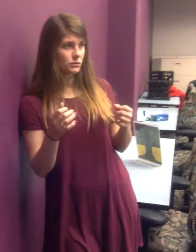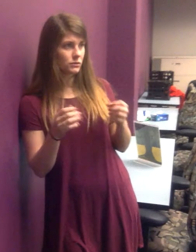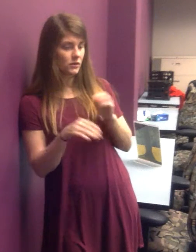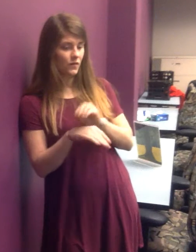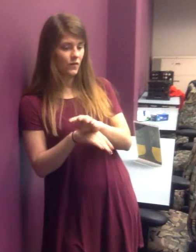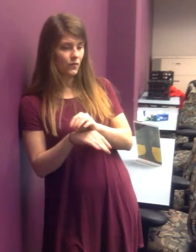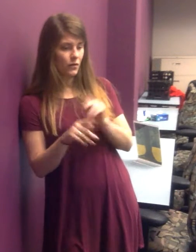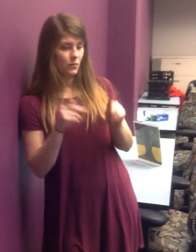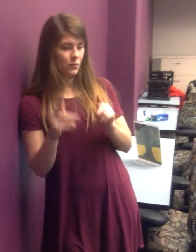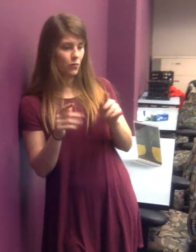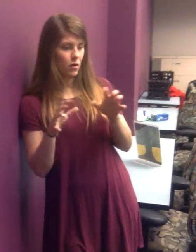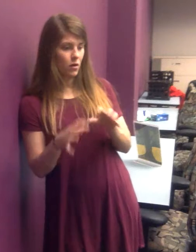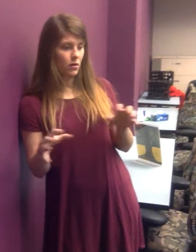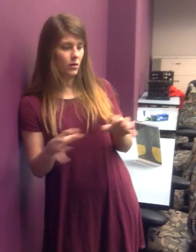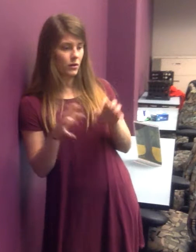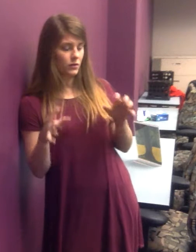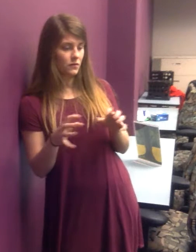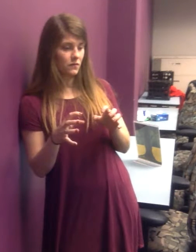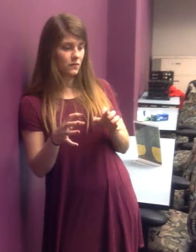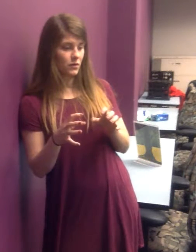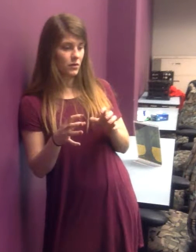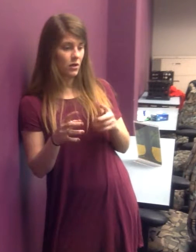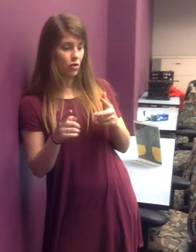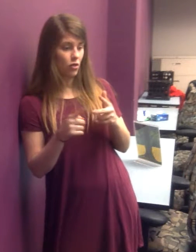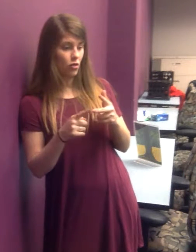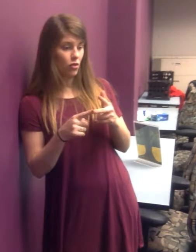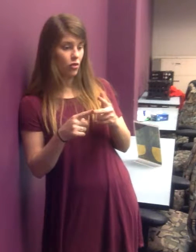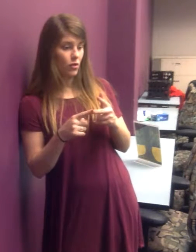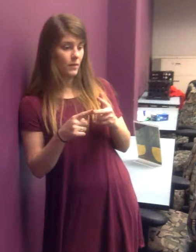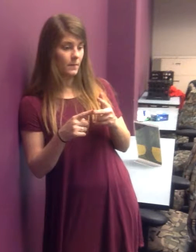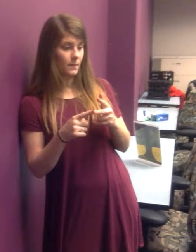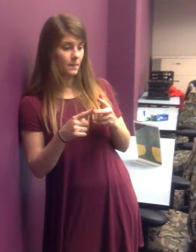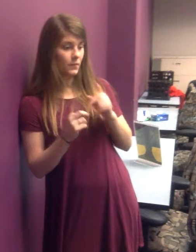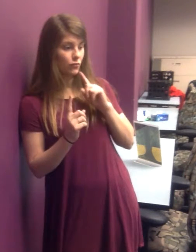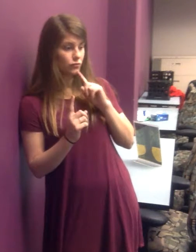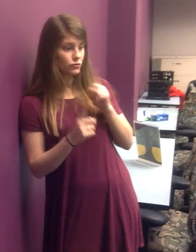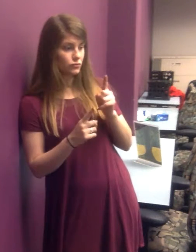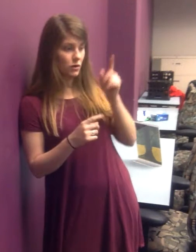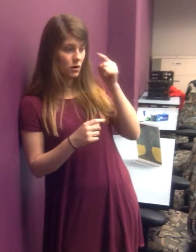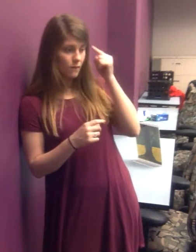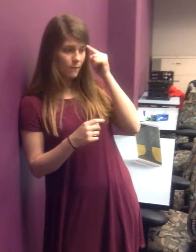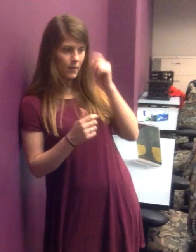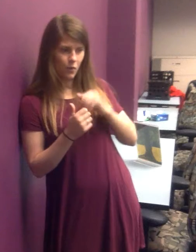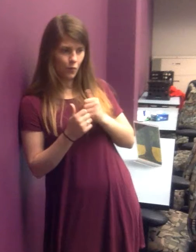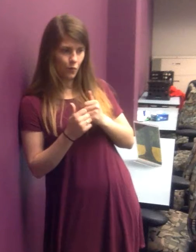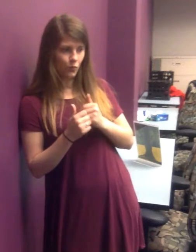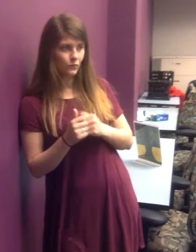normally, lawmakers love to answer questions. They love to opine. This was amazing.